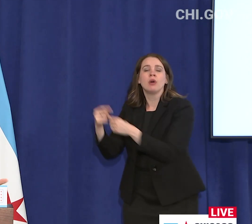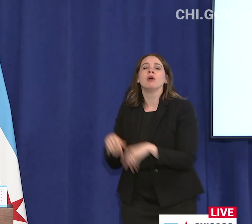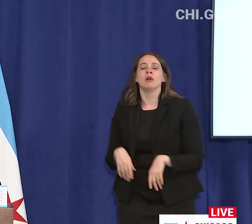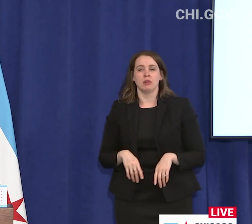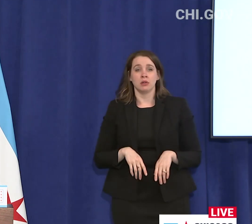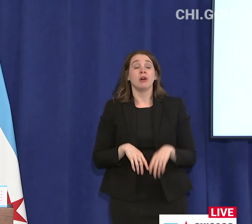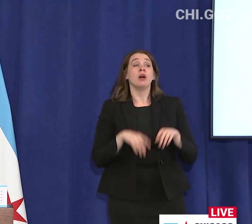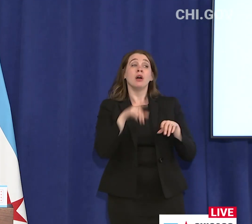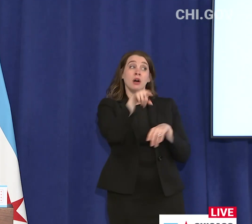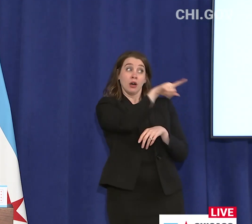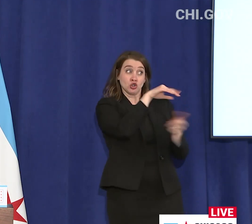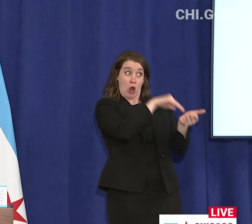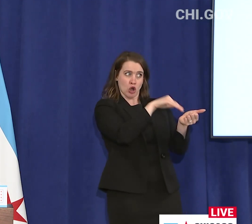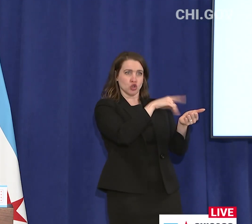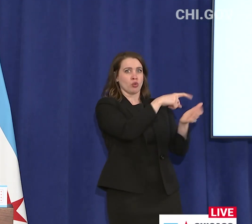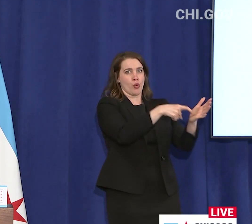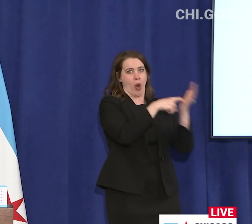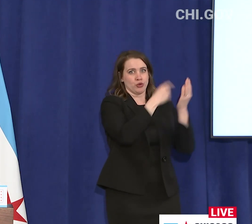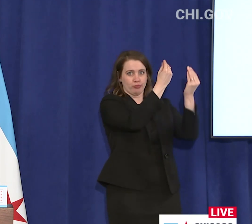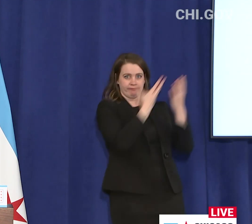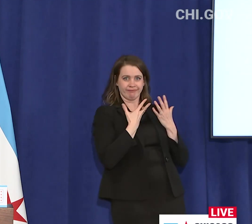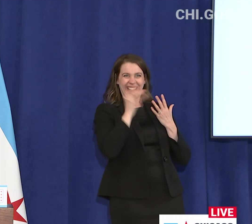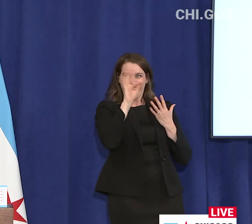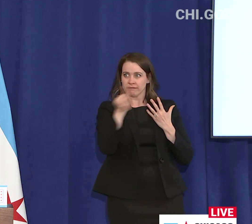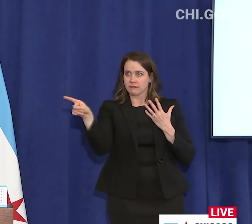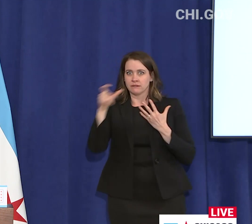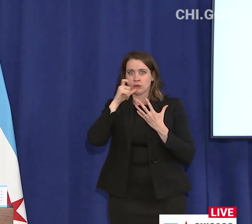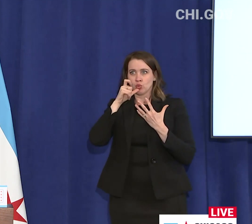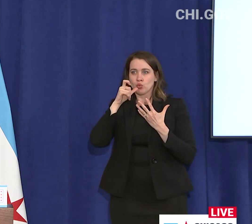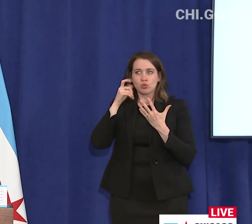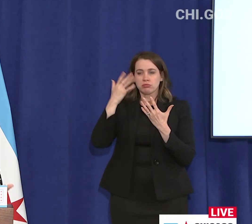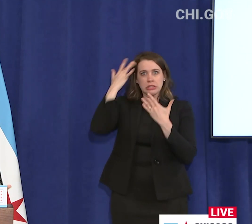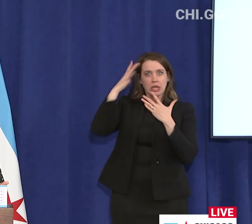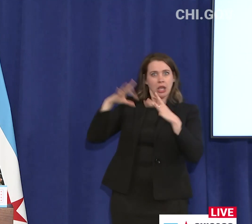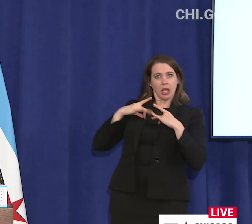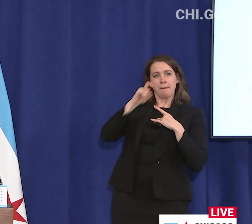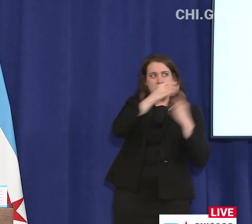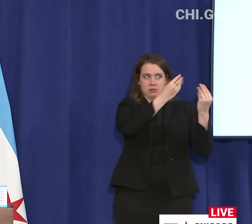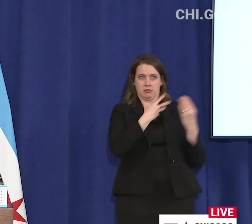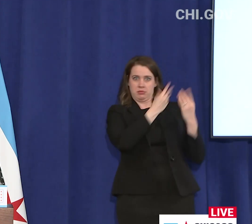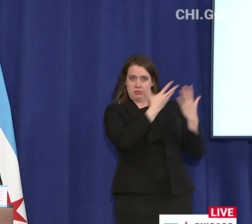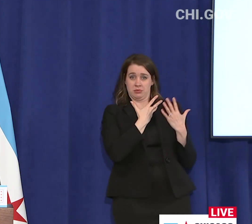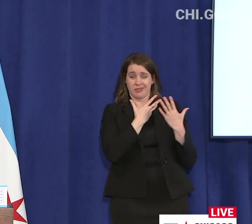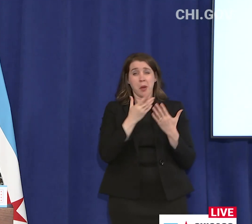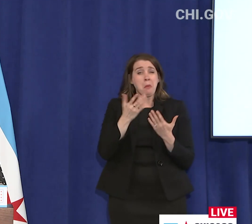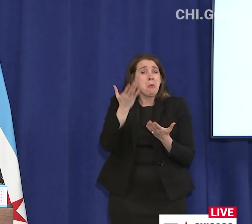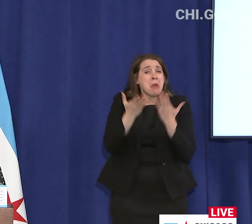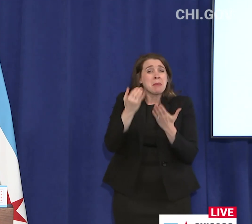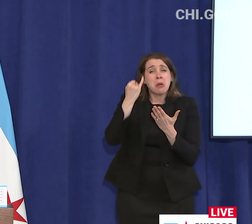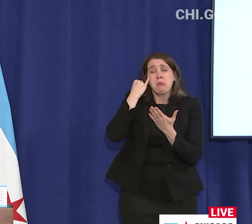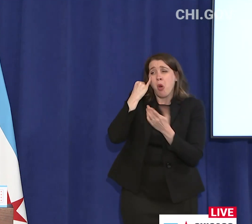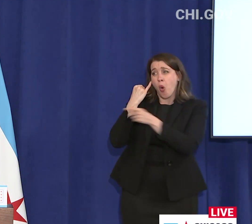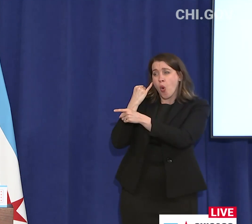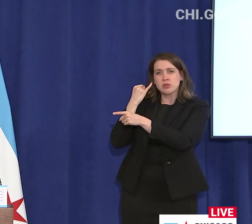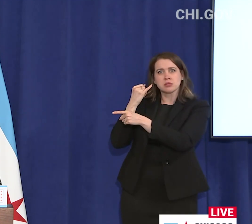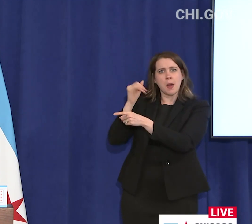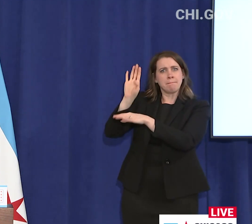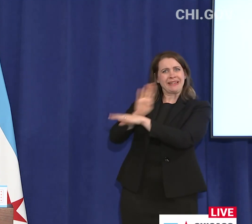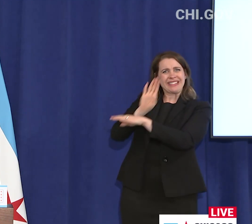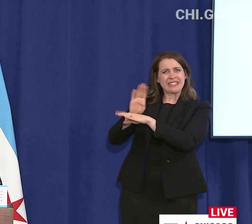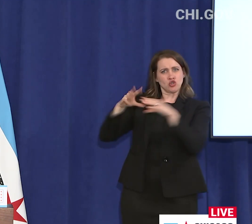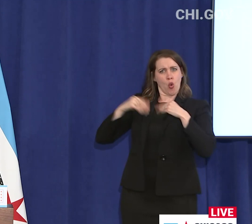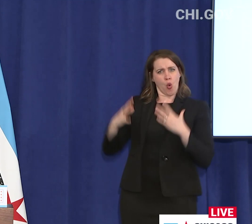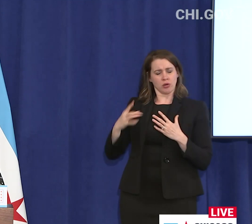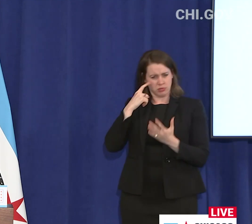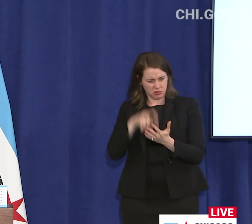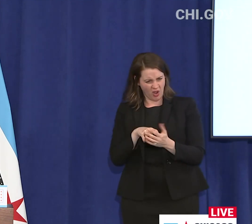required to report, but we recognize that there may be situations where an employer may actually note first that there could be a connection